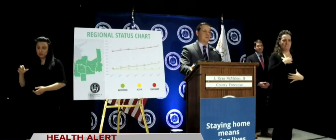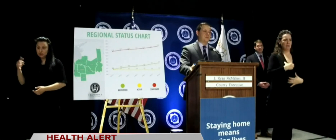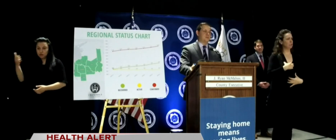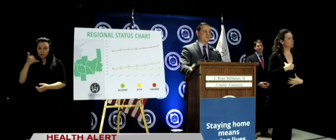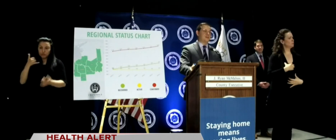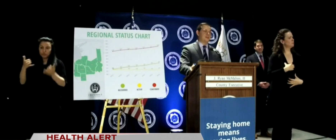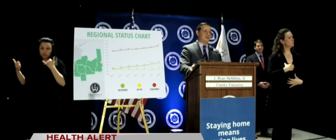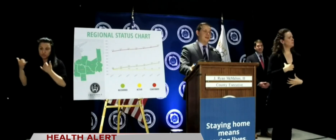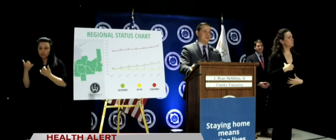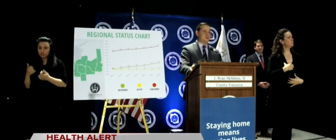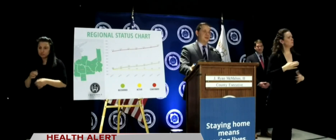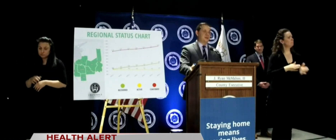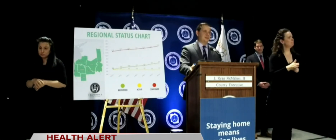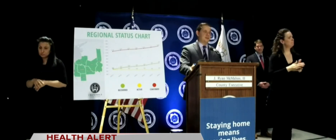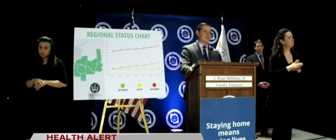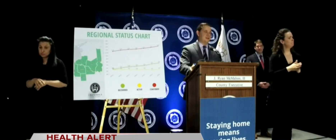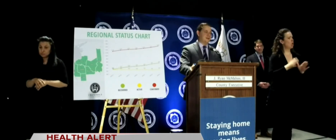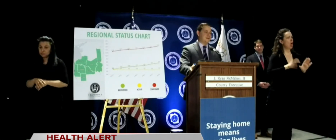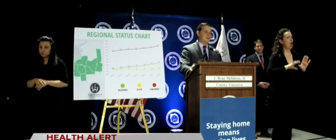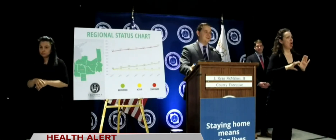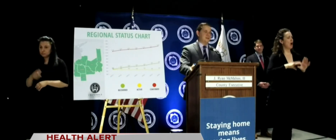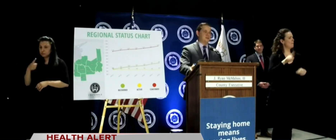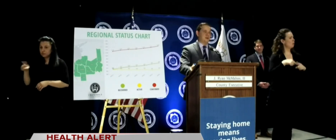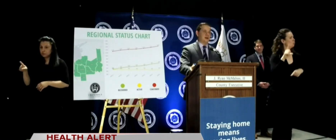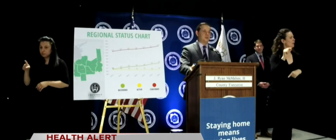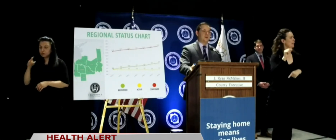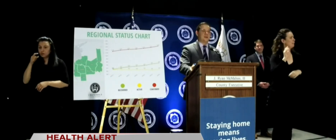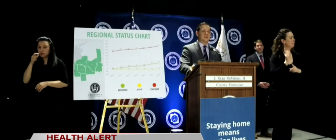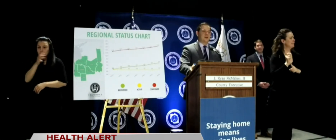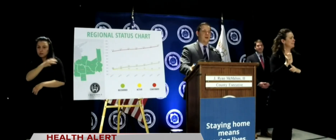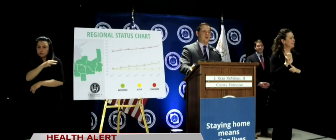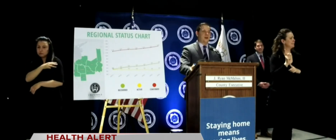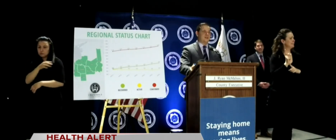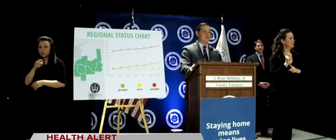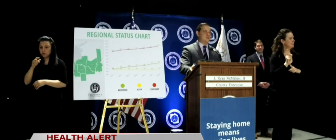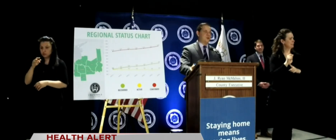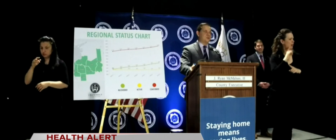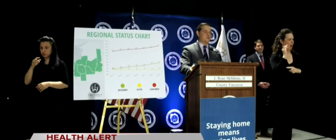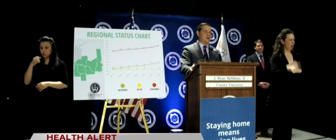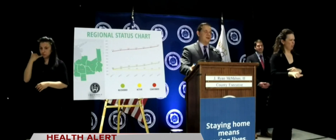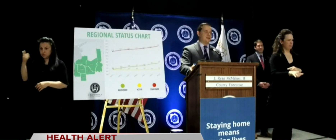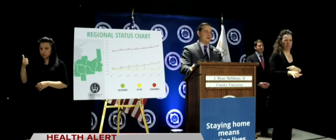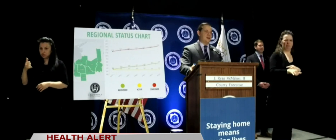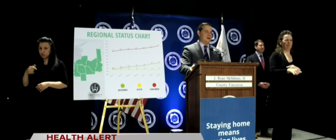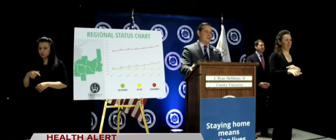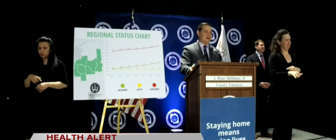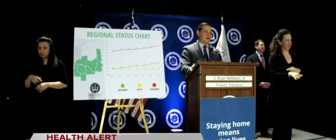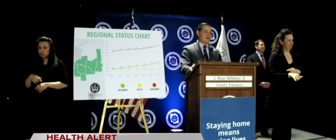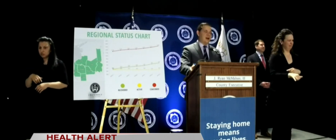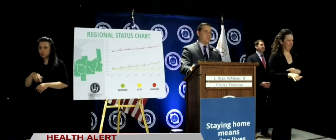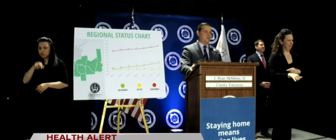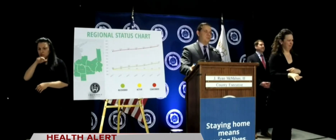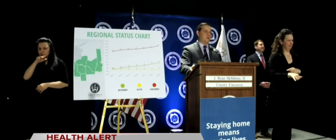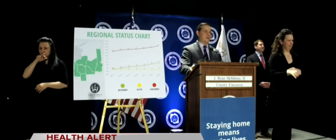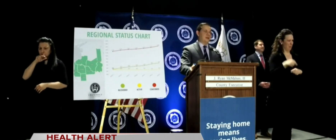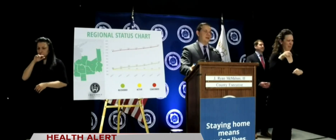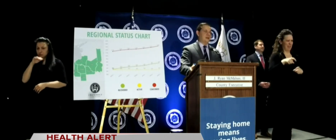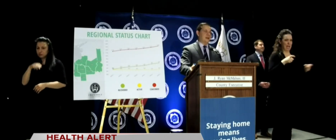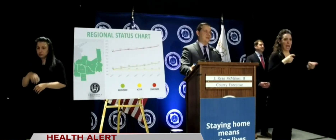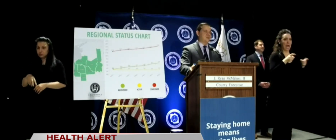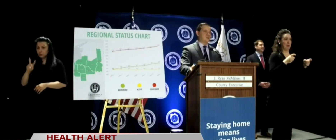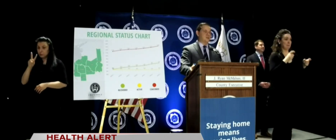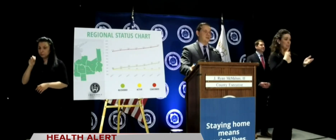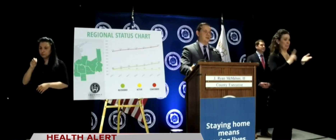20 minutes of speaking, and then he just hung up. So these folks have been there to help people